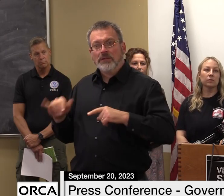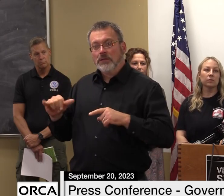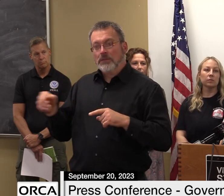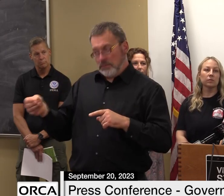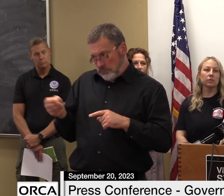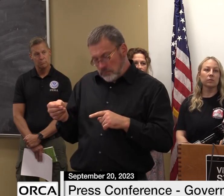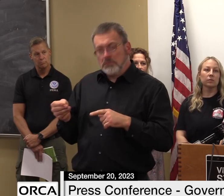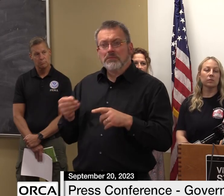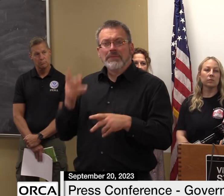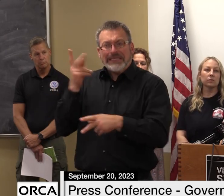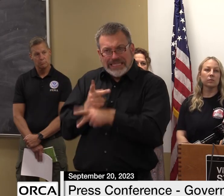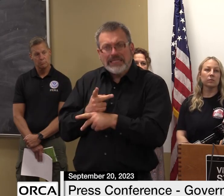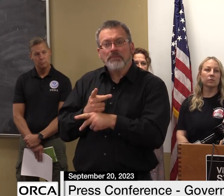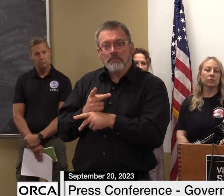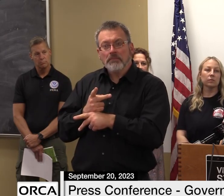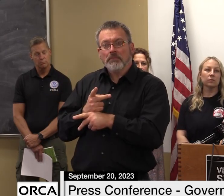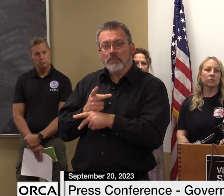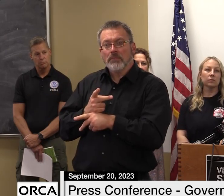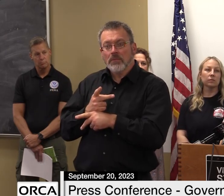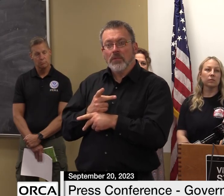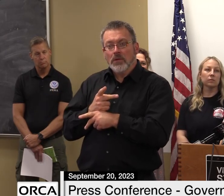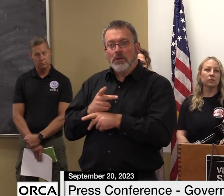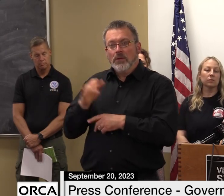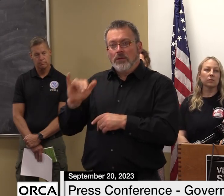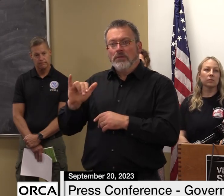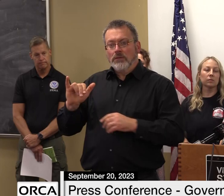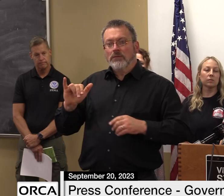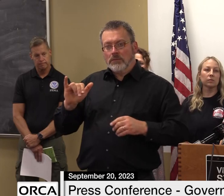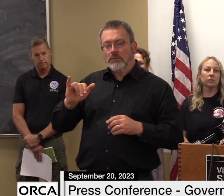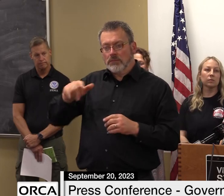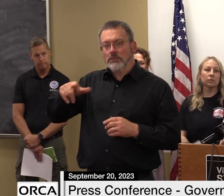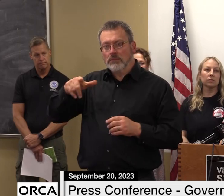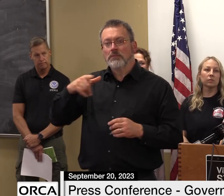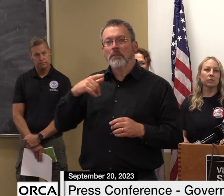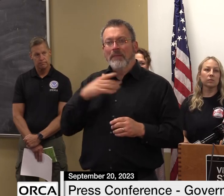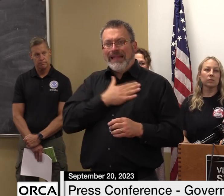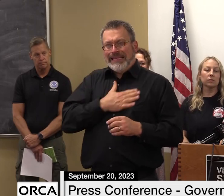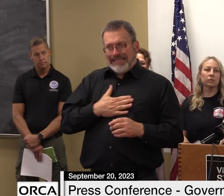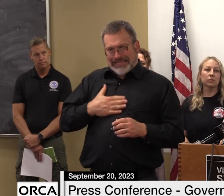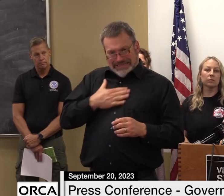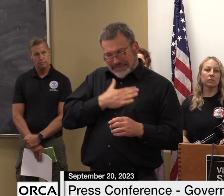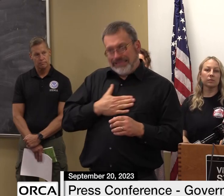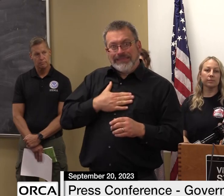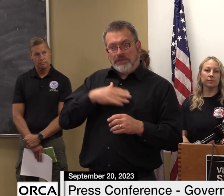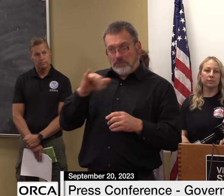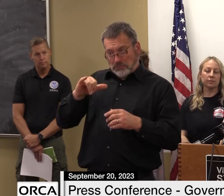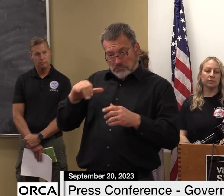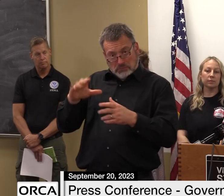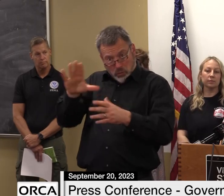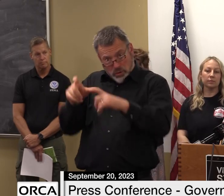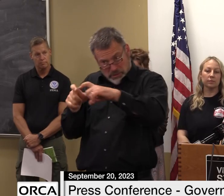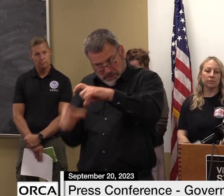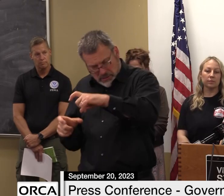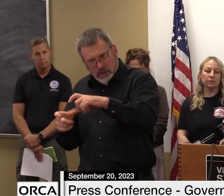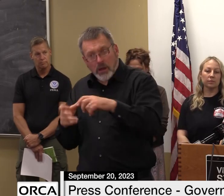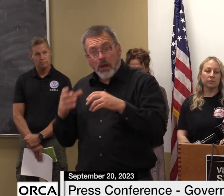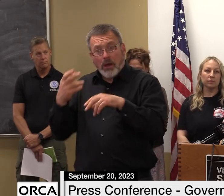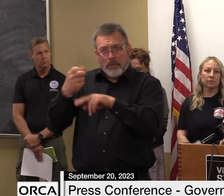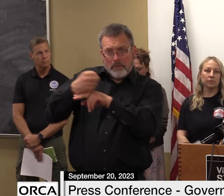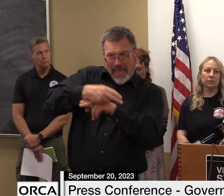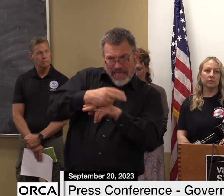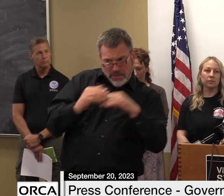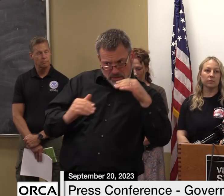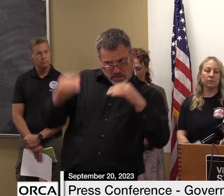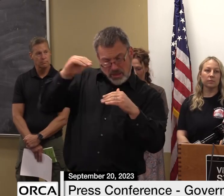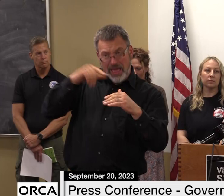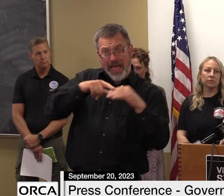within that 60-day appeal period, please go back to FEMA with that documentation and appeal. There's no harm